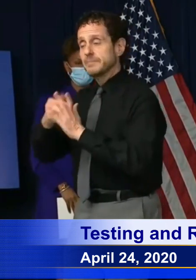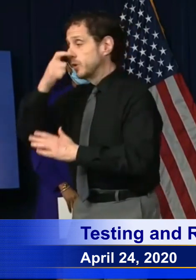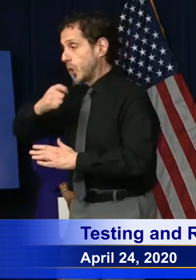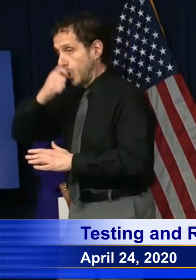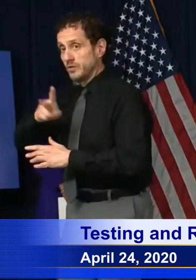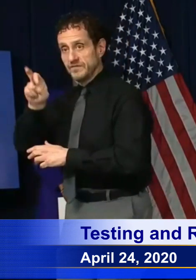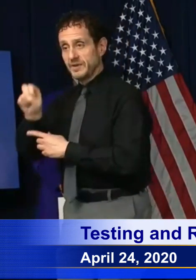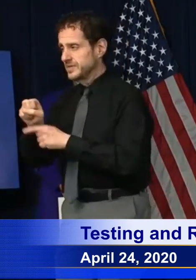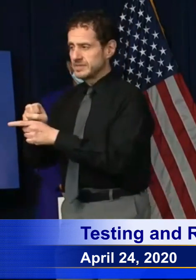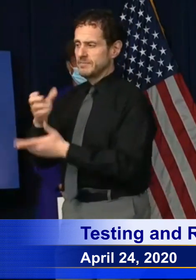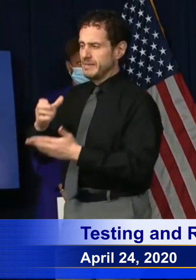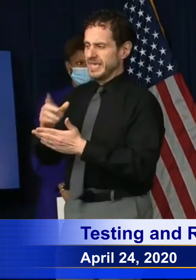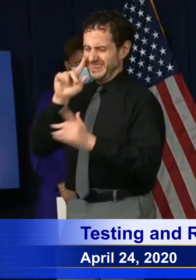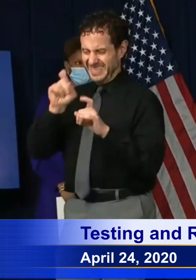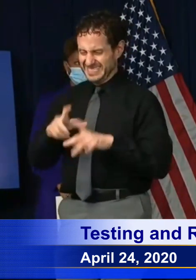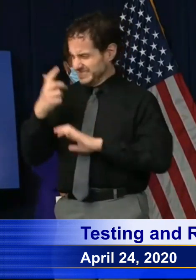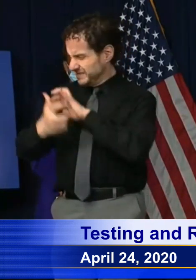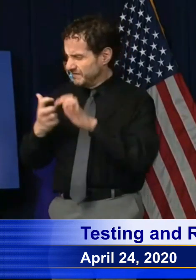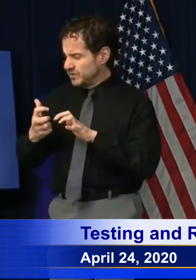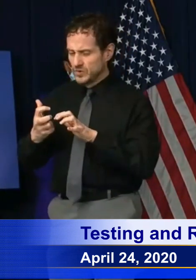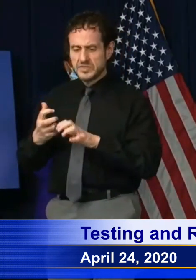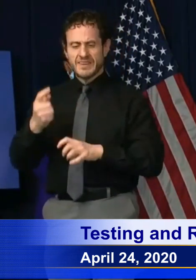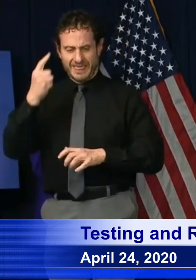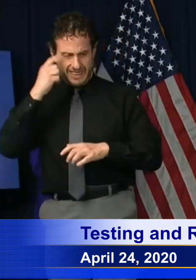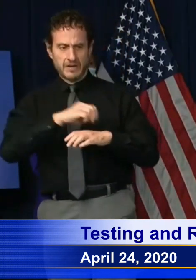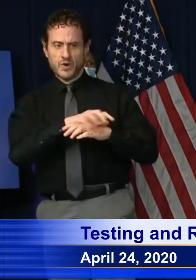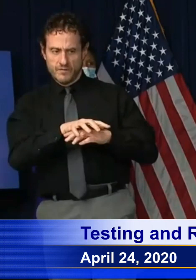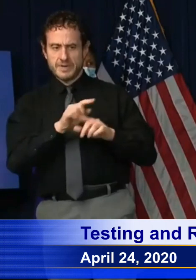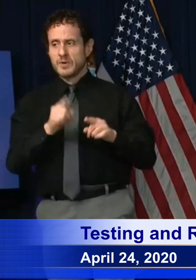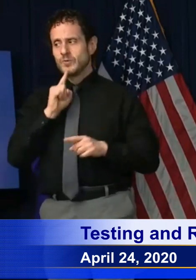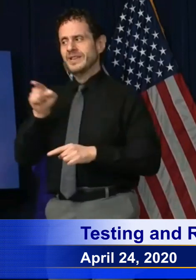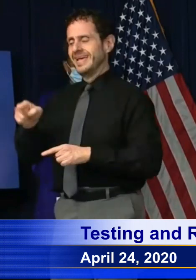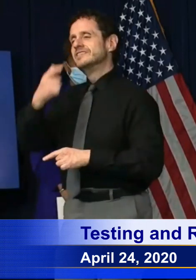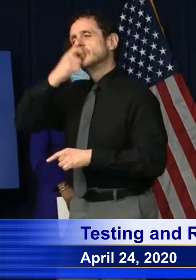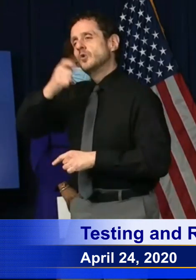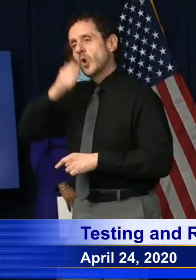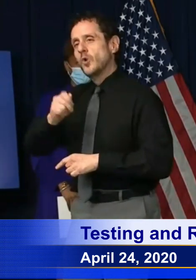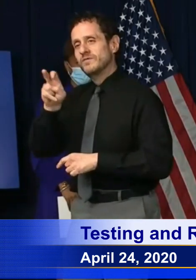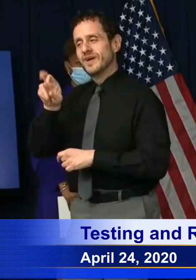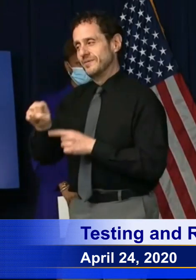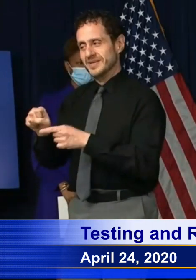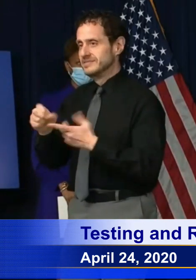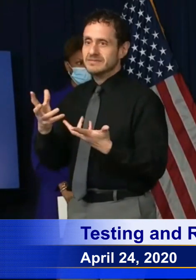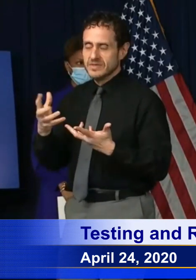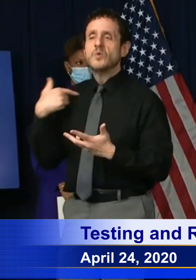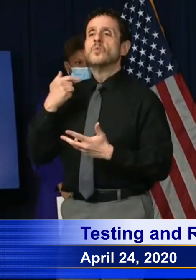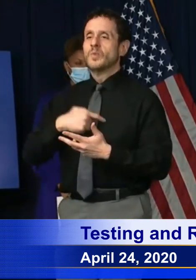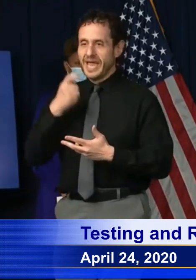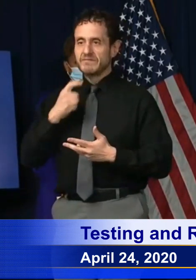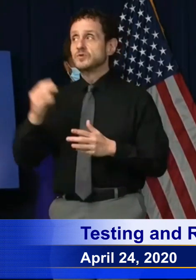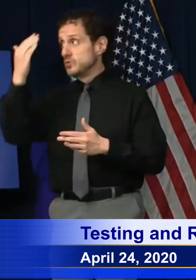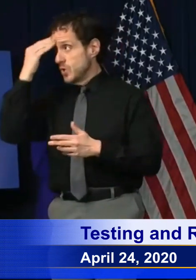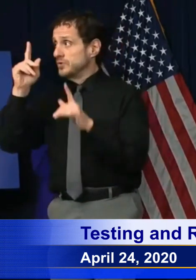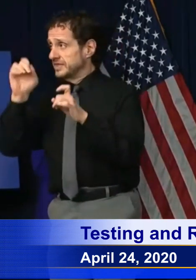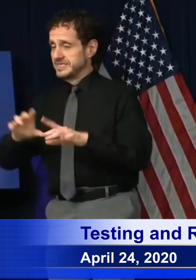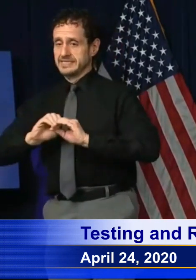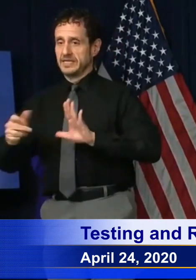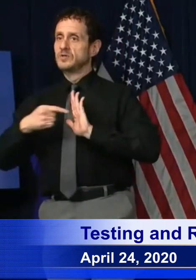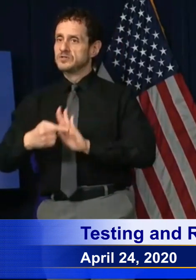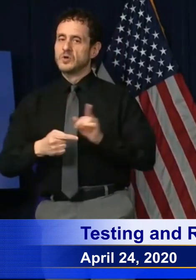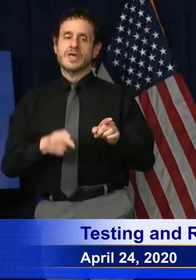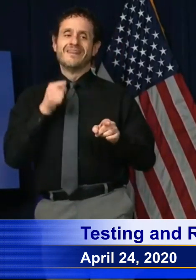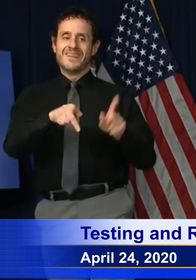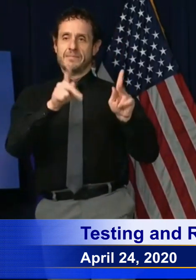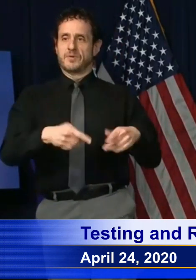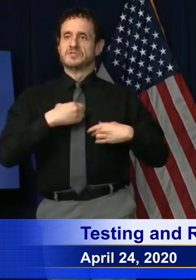The tests must definitively identify antibodies for COVID-19 and nothing else for them to